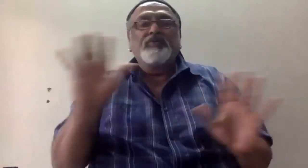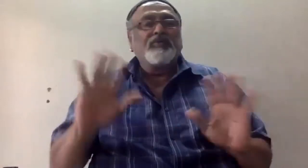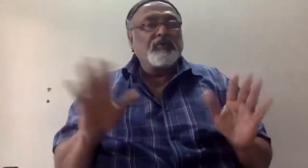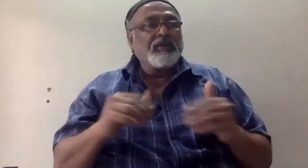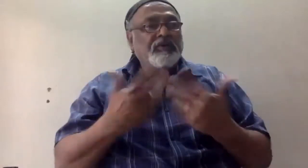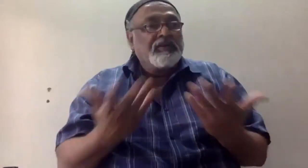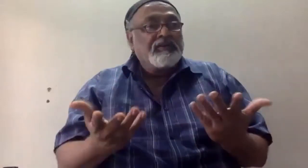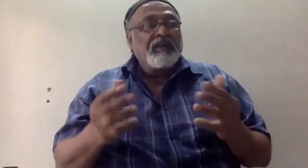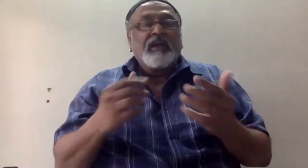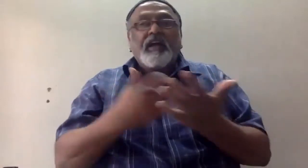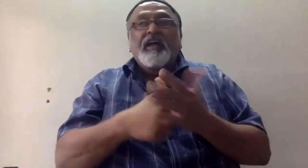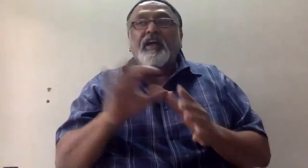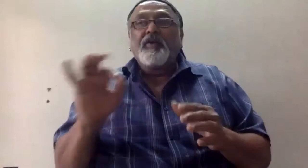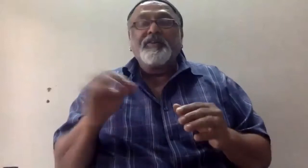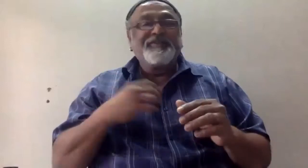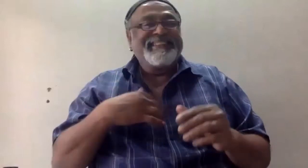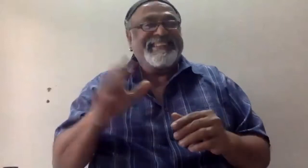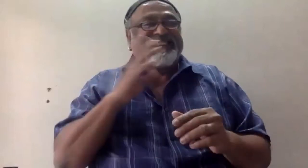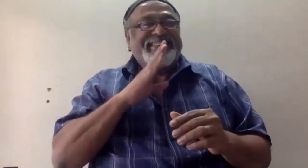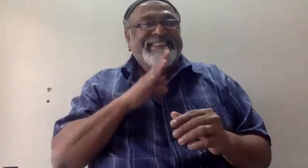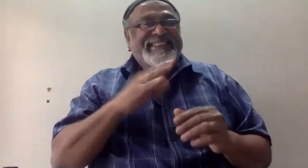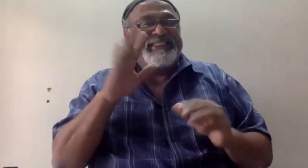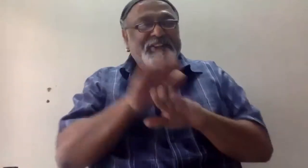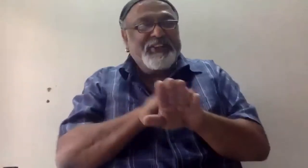is otherwise going to be reminding me that speak slow. So I'll take care of that.